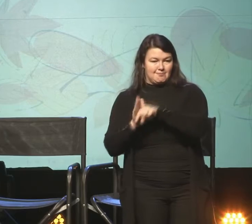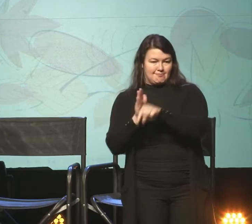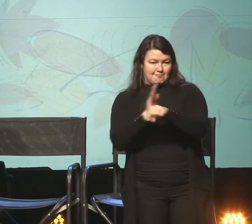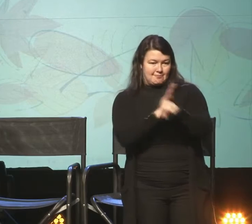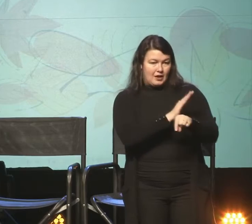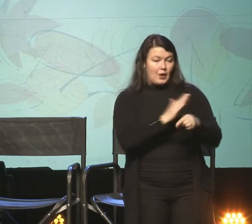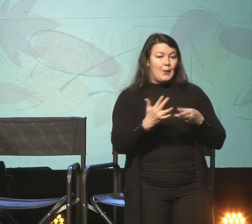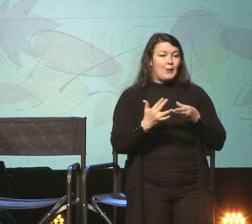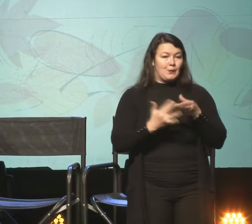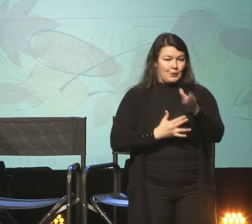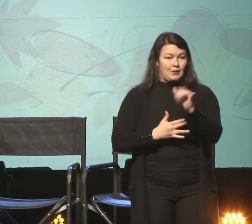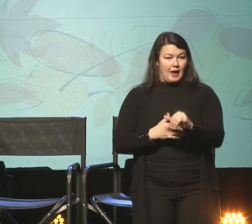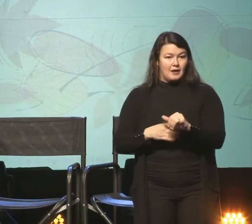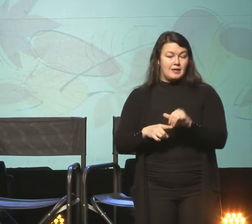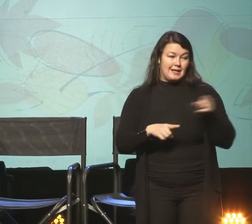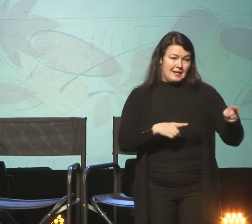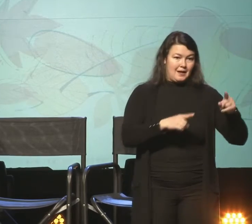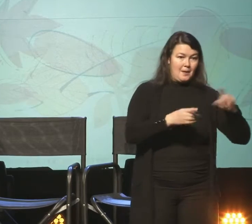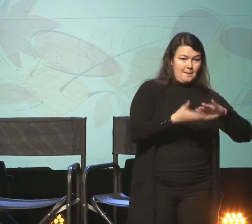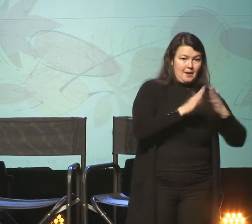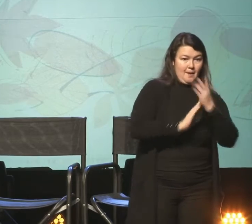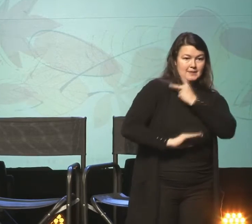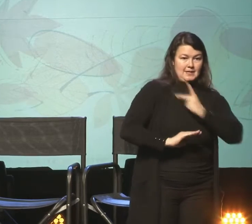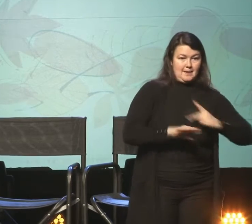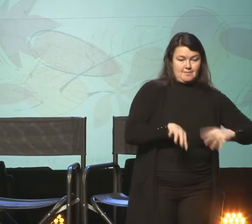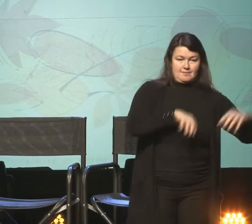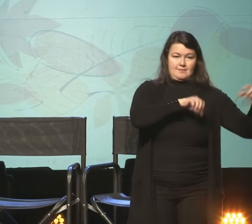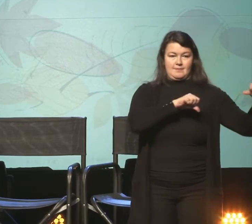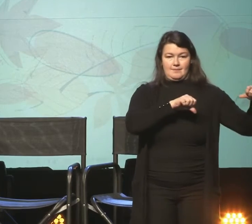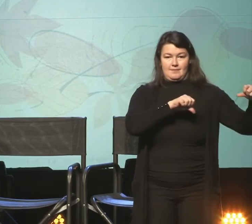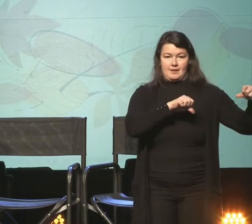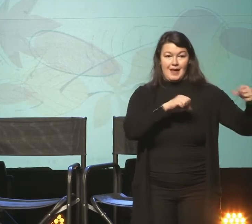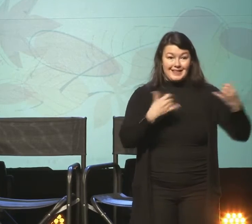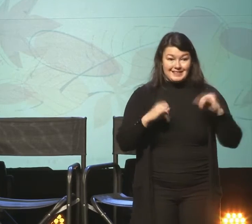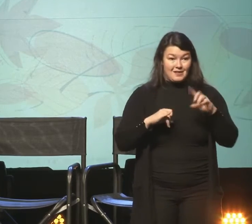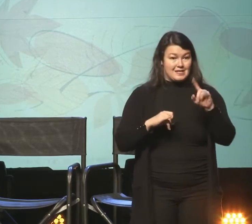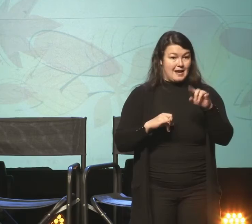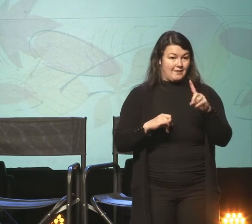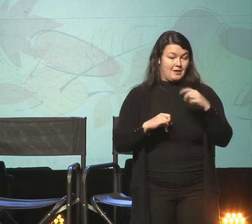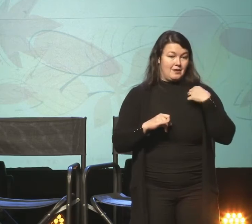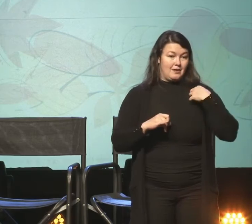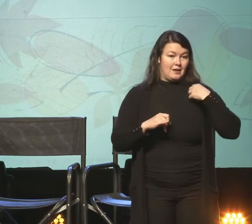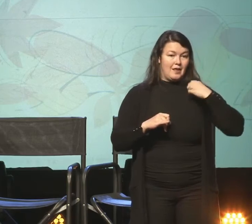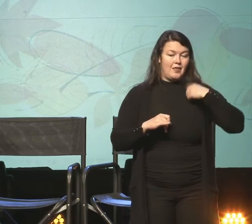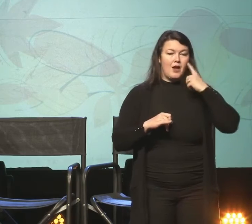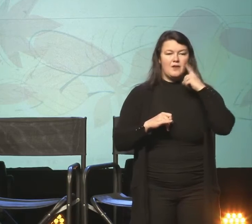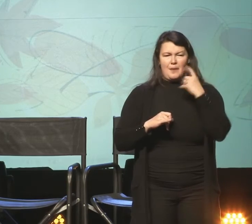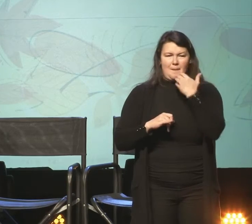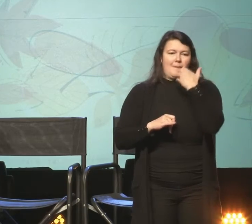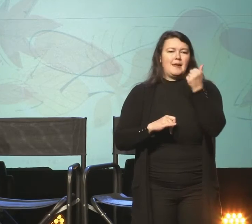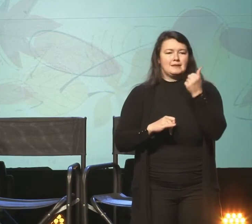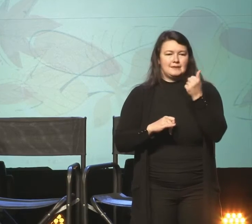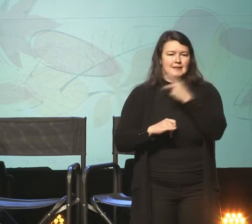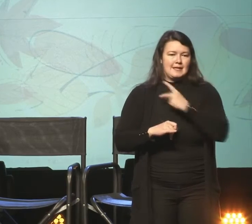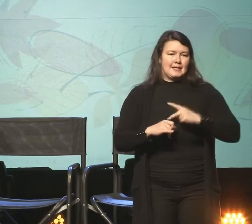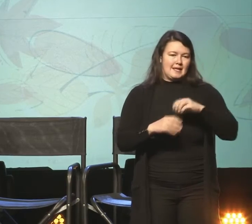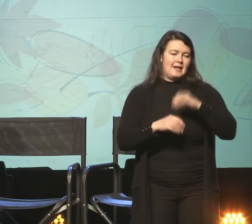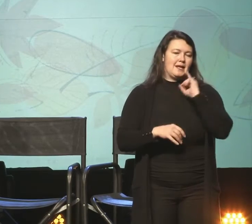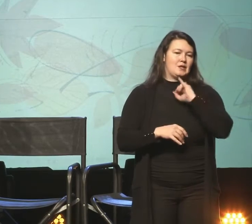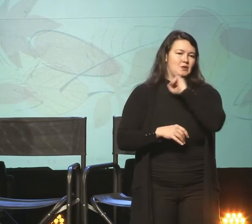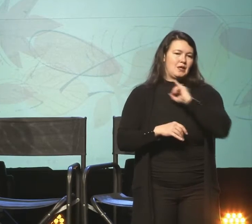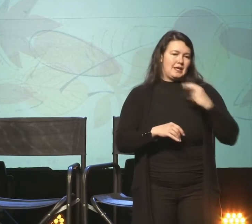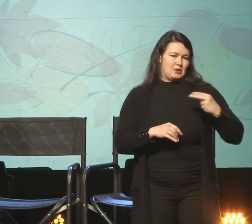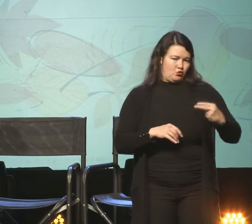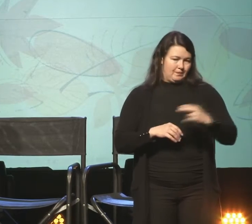of events, David is crowned king and becomes king. And to this day, David is still thought of as one of the best kings in Israelite history, even though